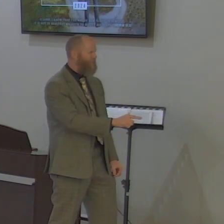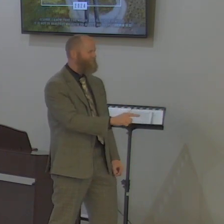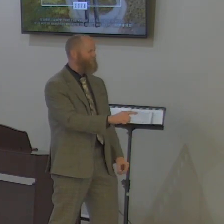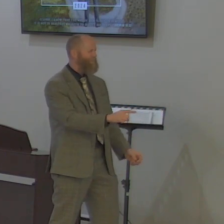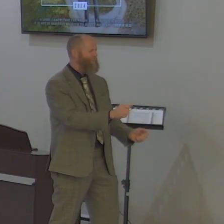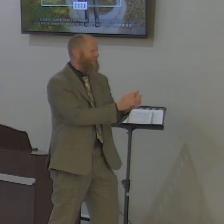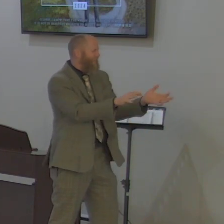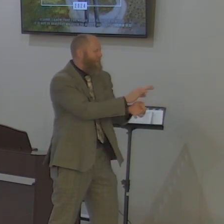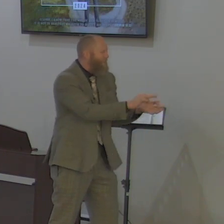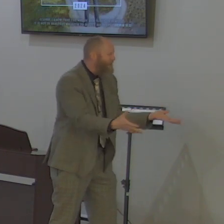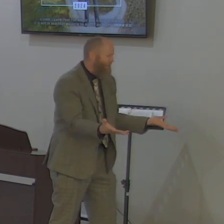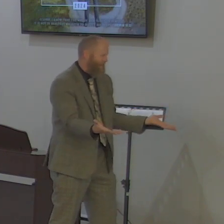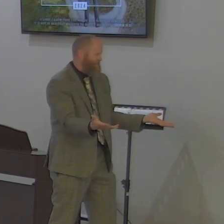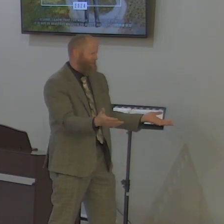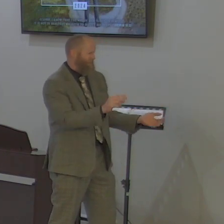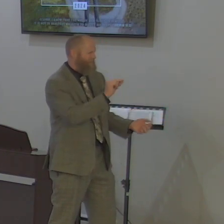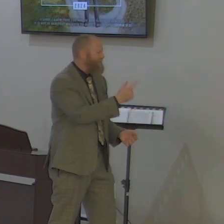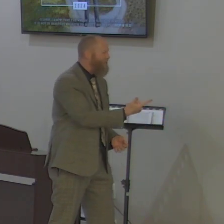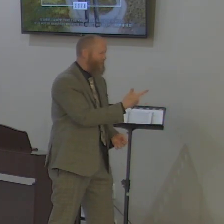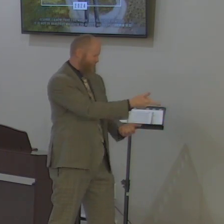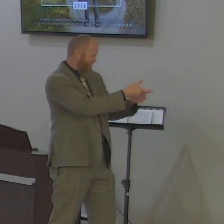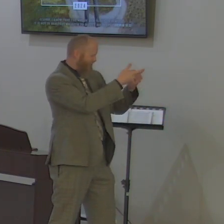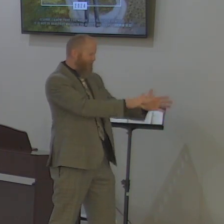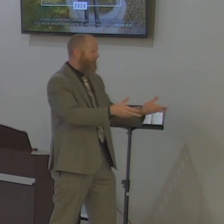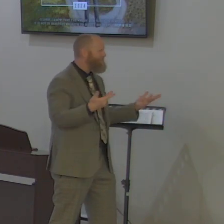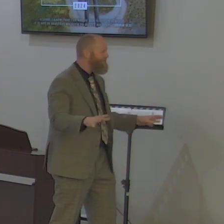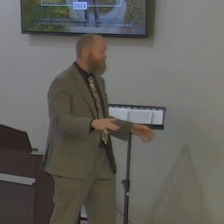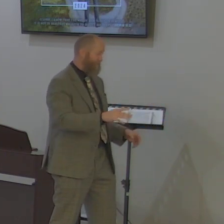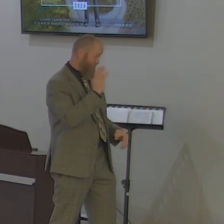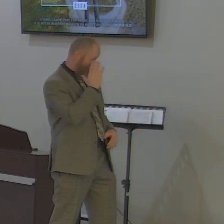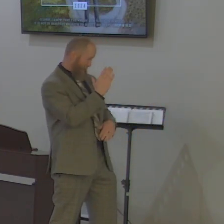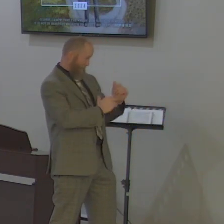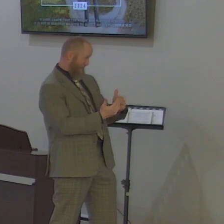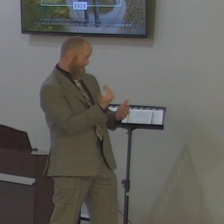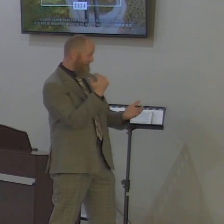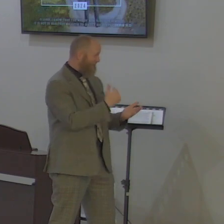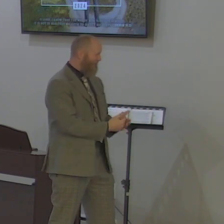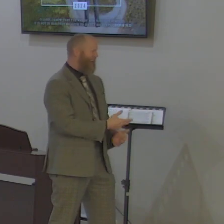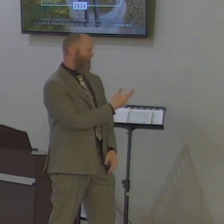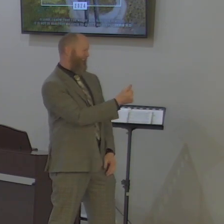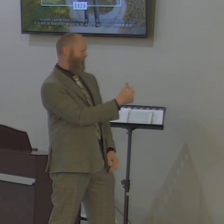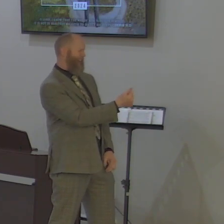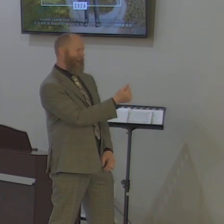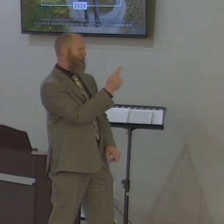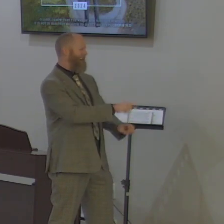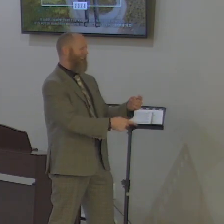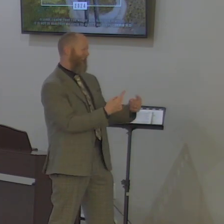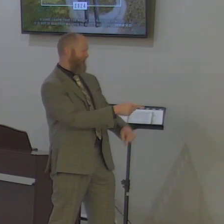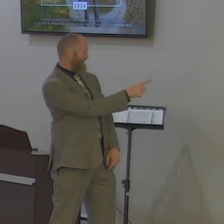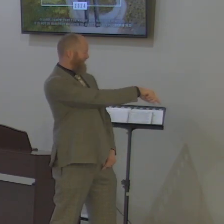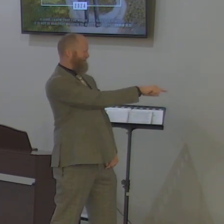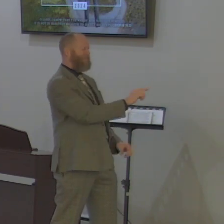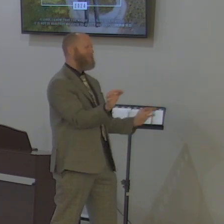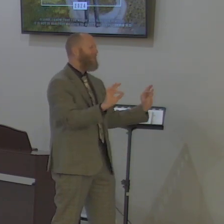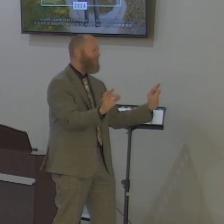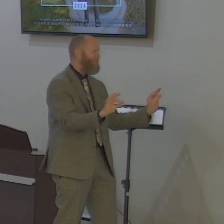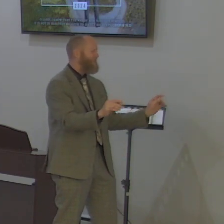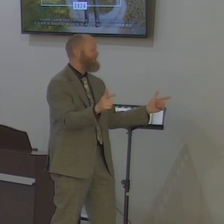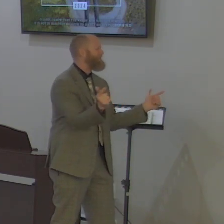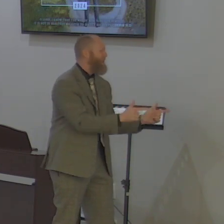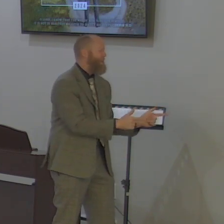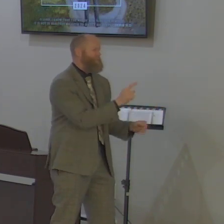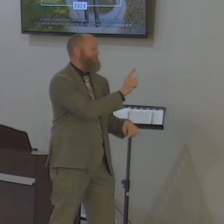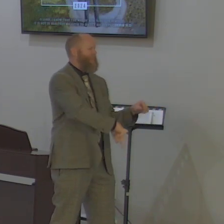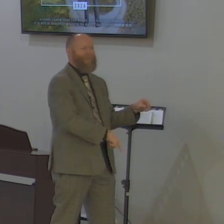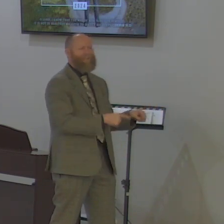finish anything. You've never done anything. You lost this once. You won't get it back. You're not enough to get this done. They're just trying to intimidate